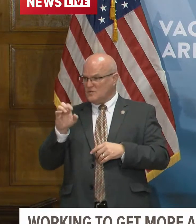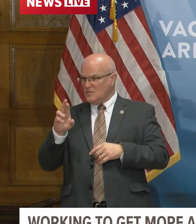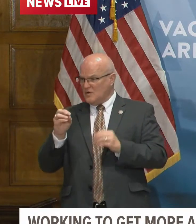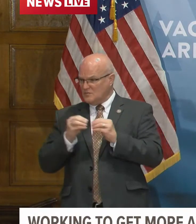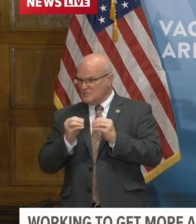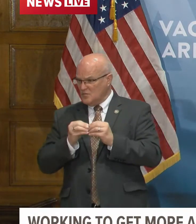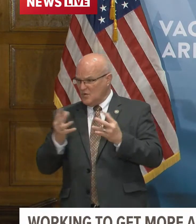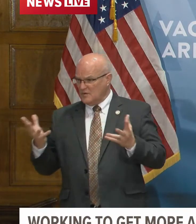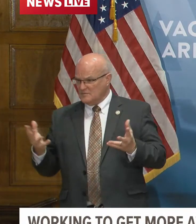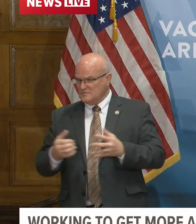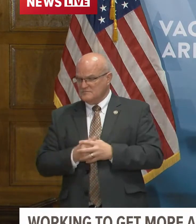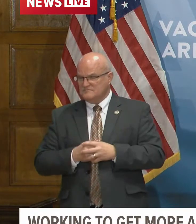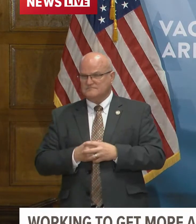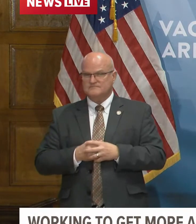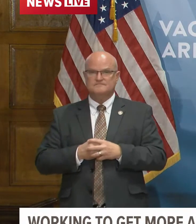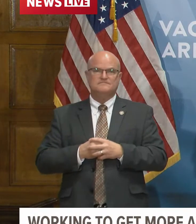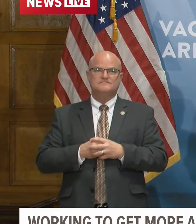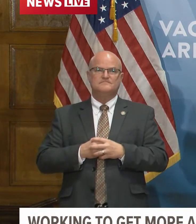you've got anything to say,